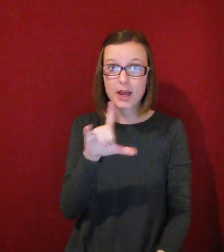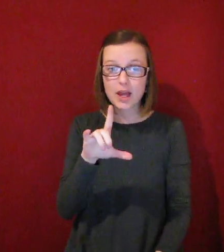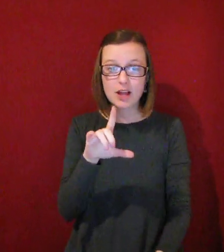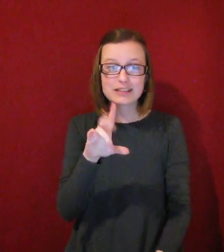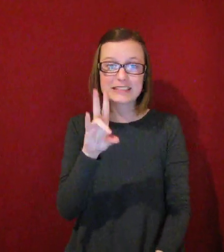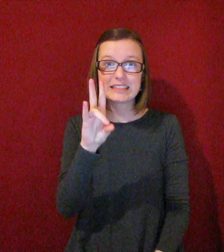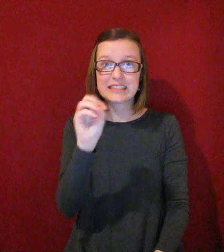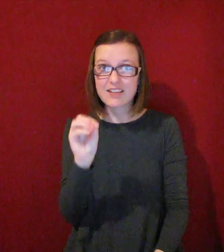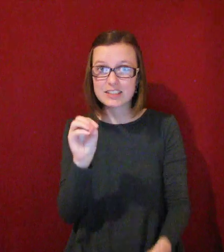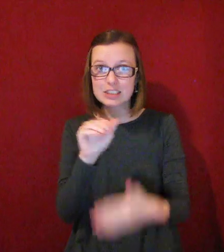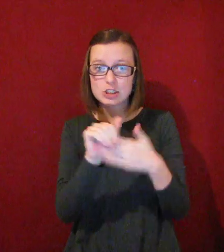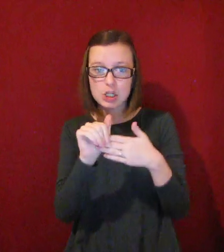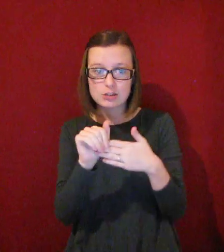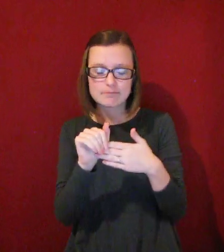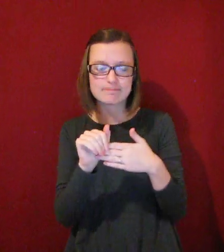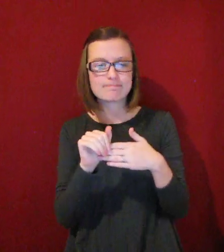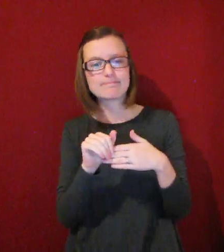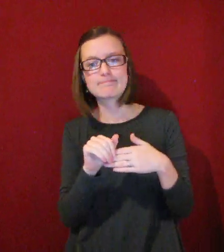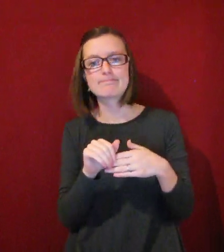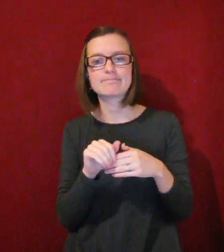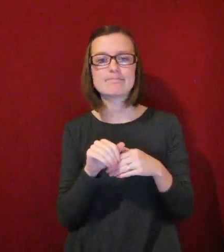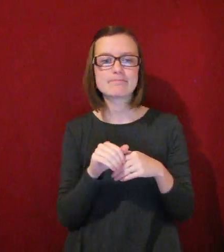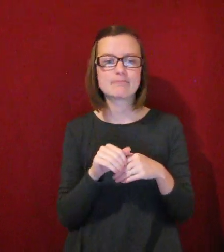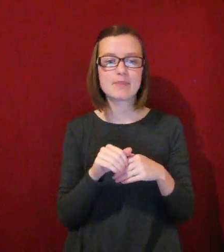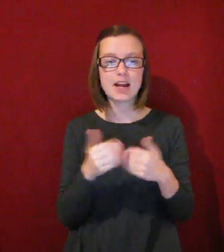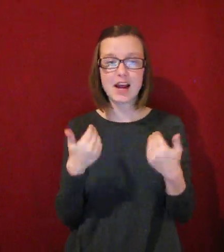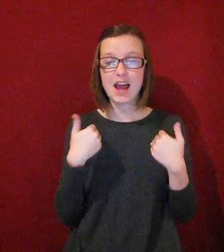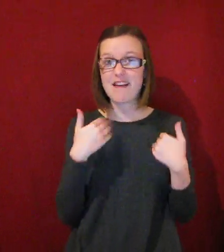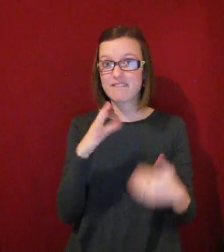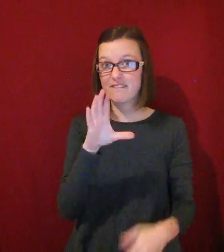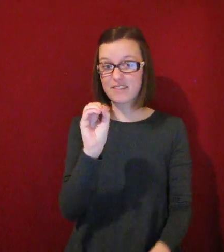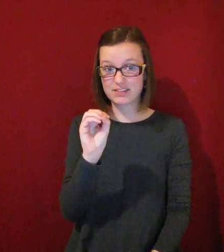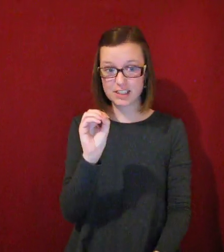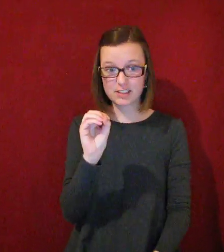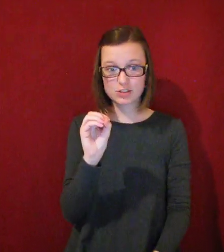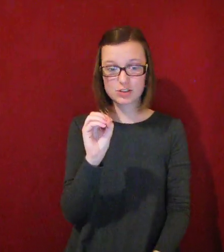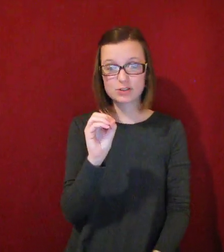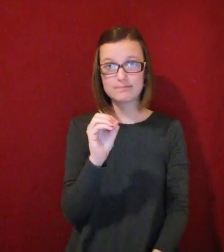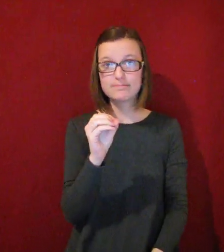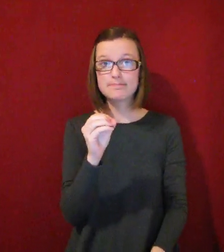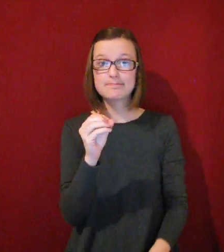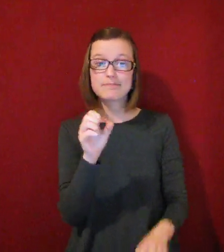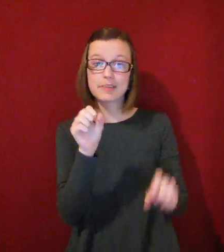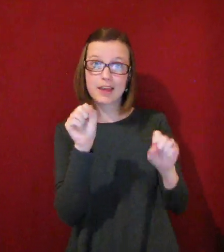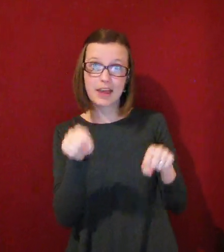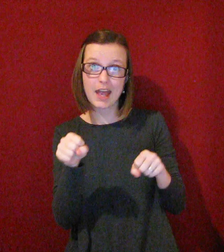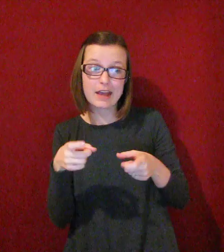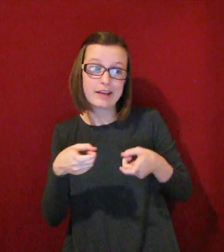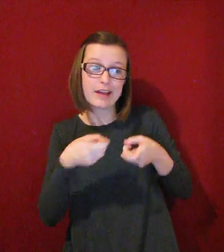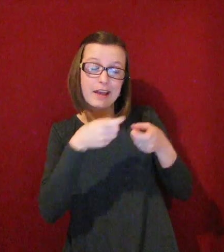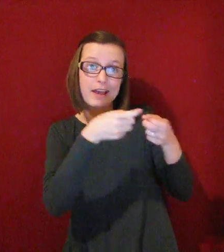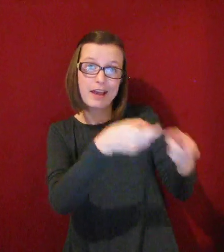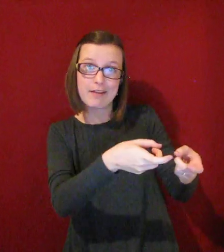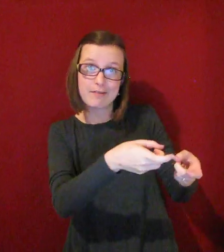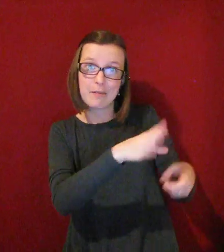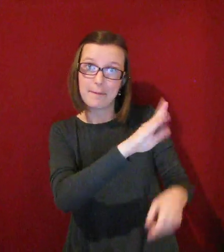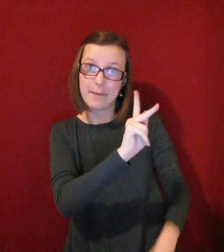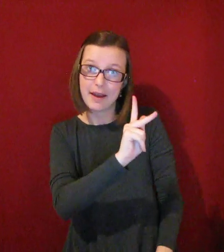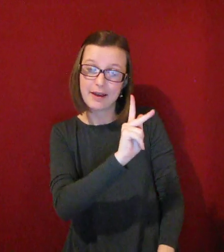remaining, either with the cashier, you can return $20 worth of merchandise, or you can pay that out of your